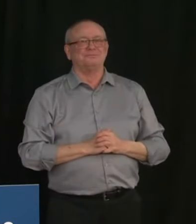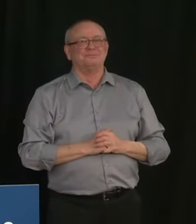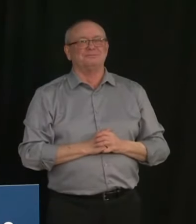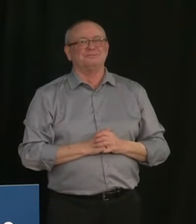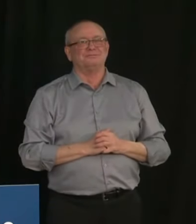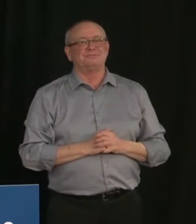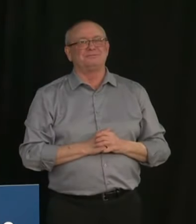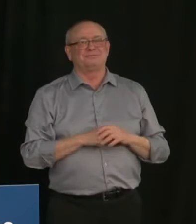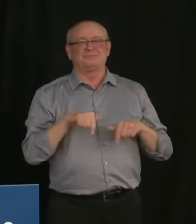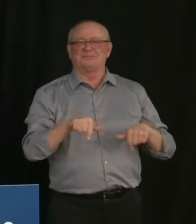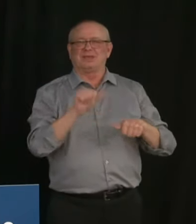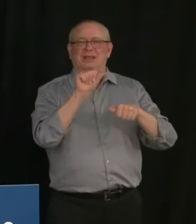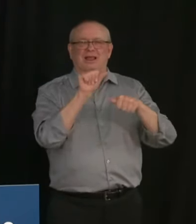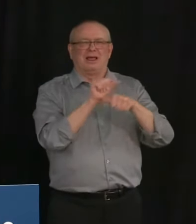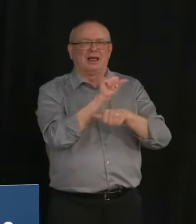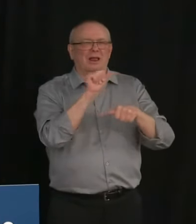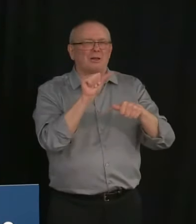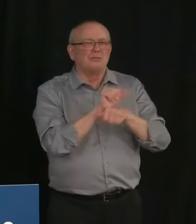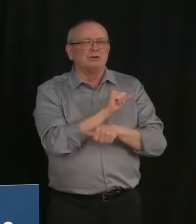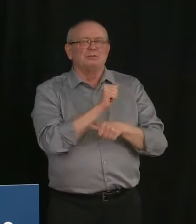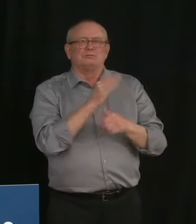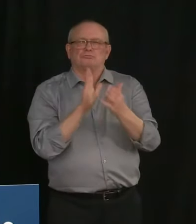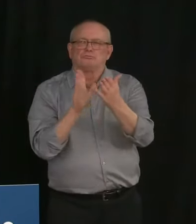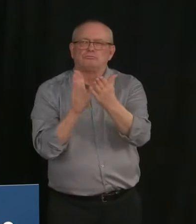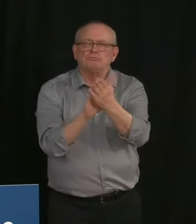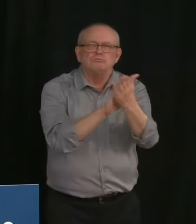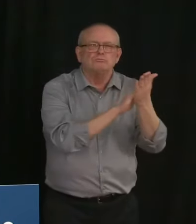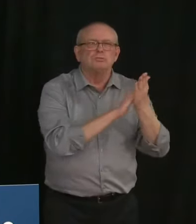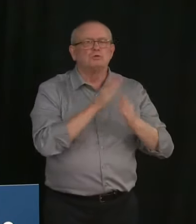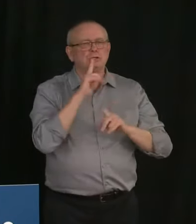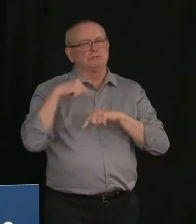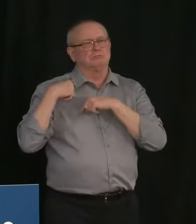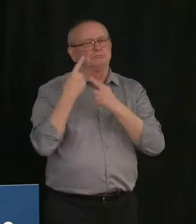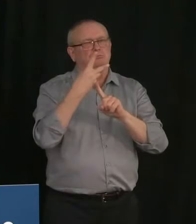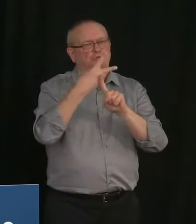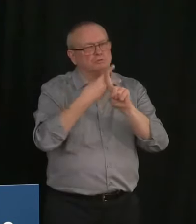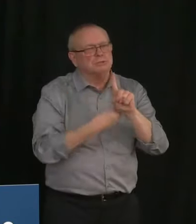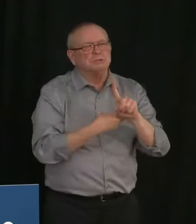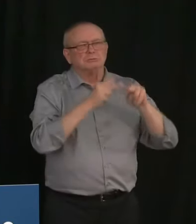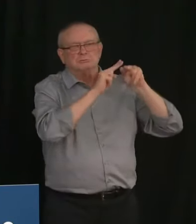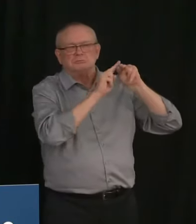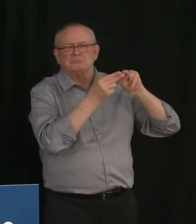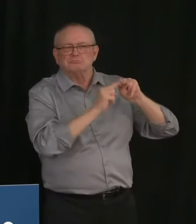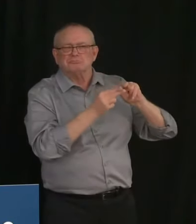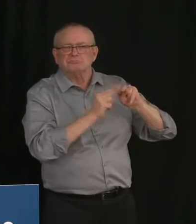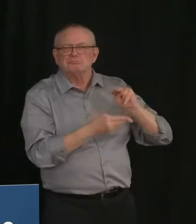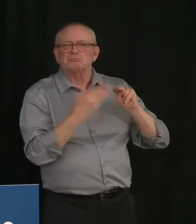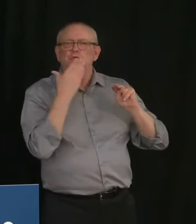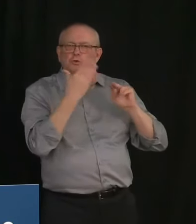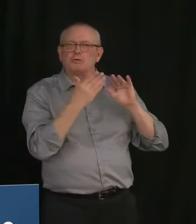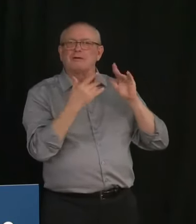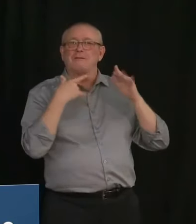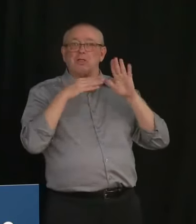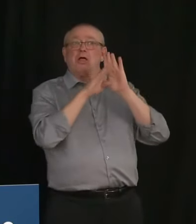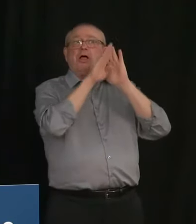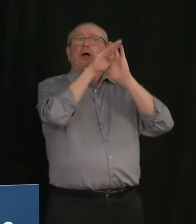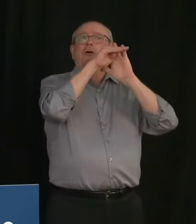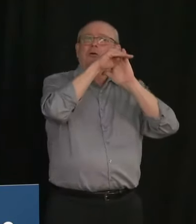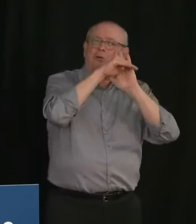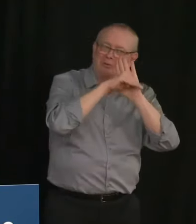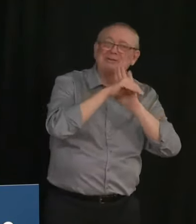made remarkable progress over these last 2 months. We have bent the curve, and every Albertan can be proud of